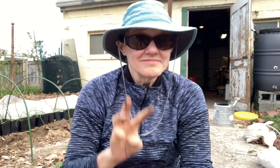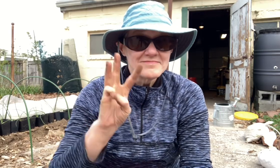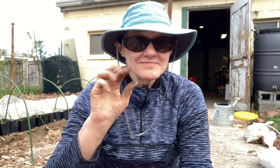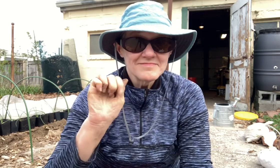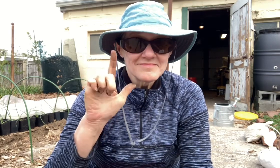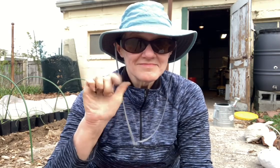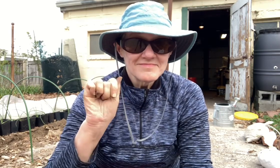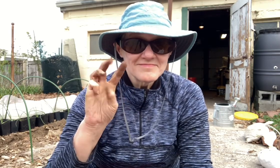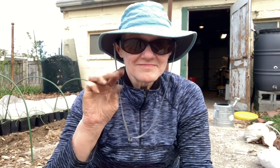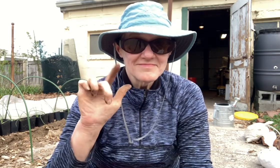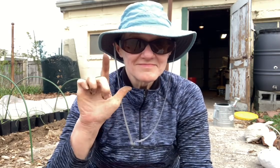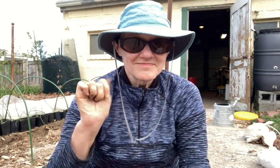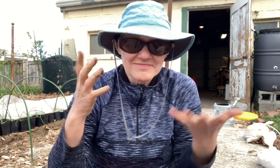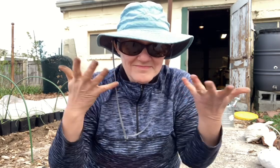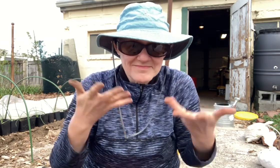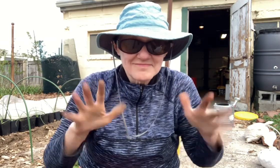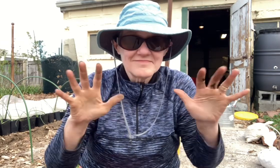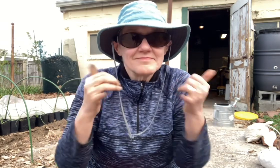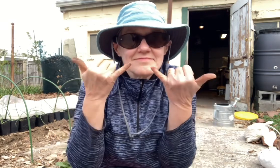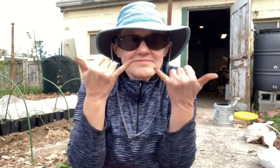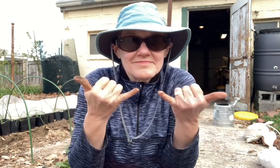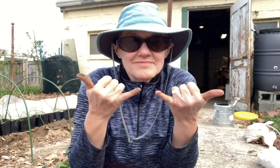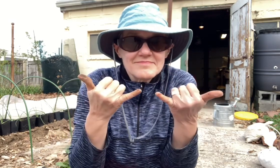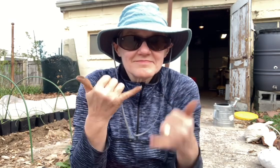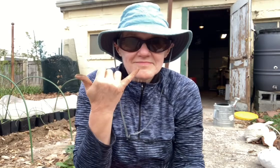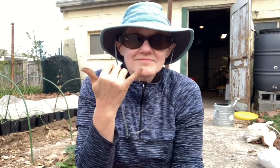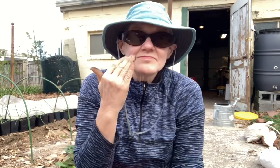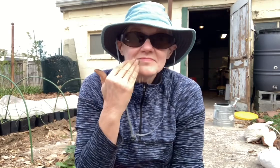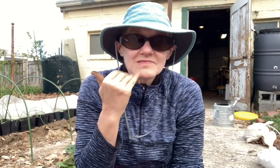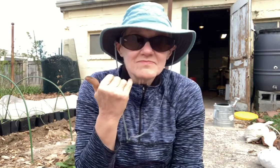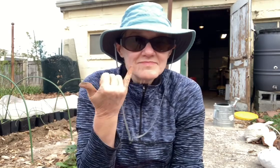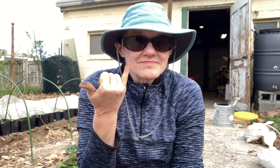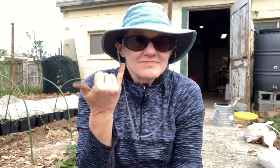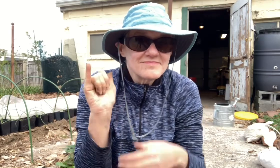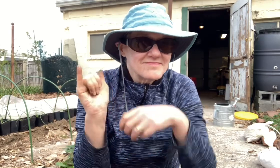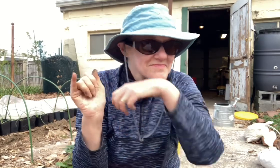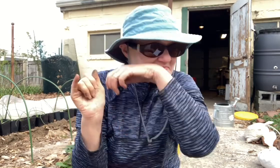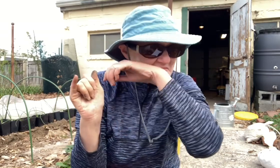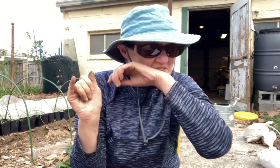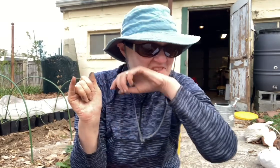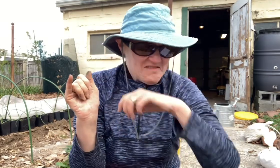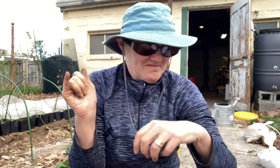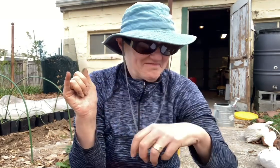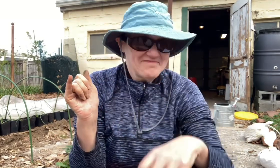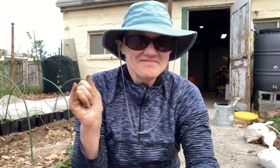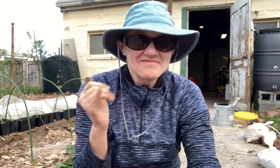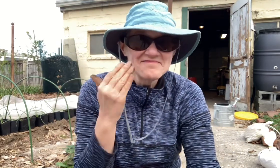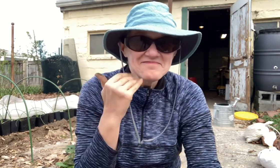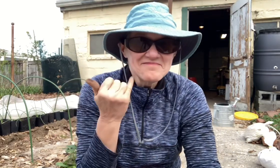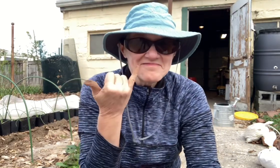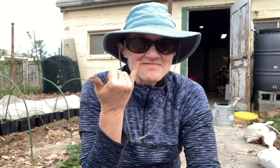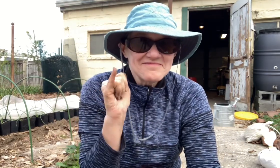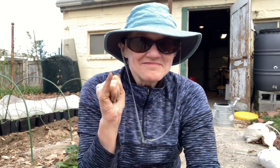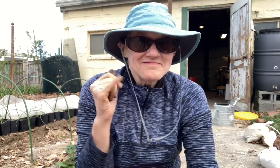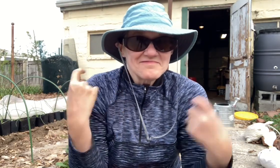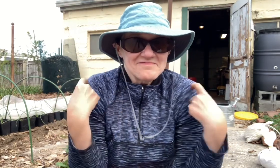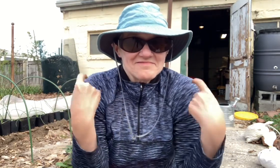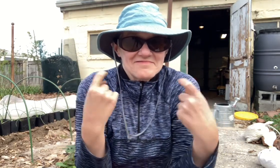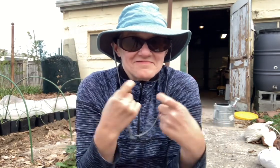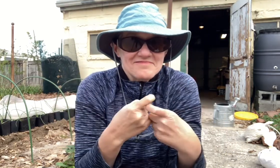stage. Now the Walla Walla are done, and we have the sweet yellow, sweet yellow